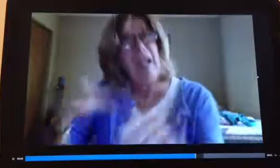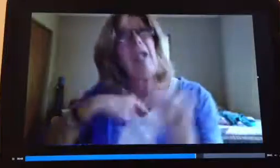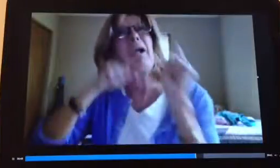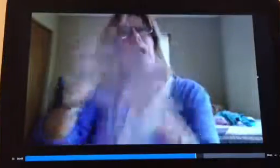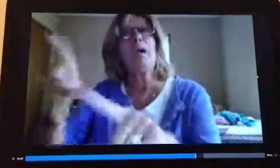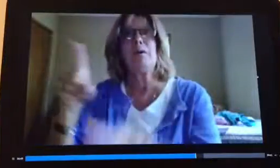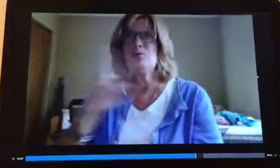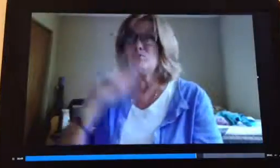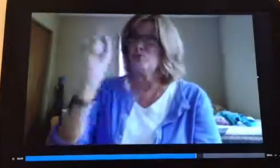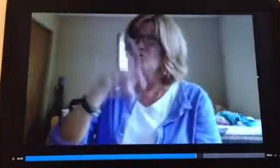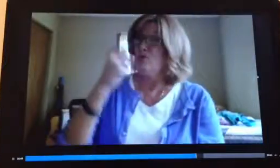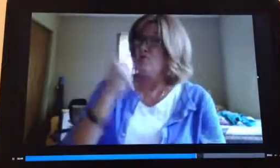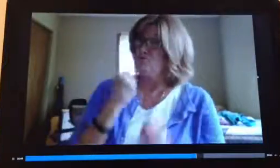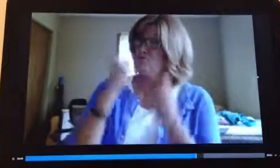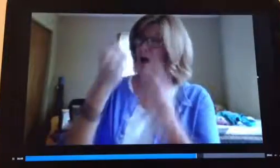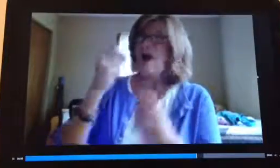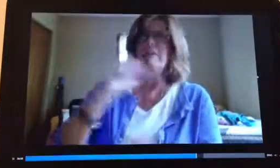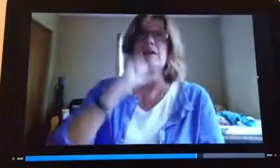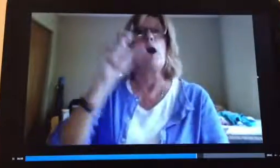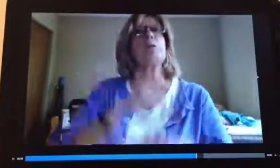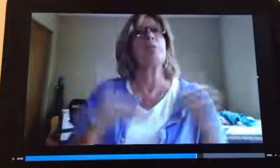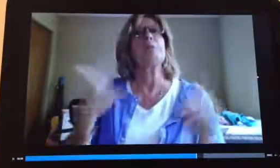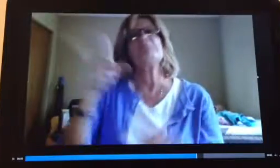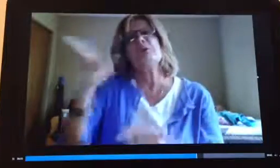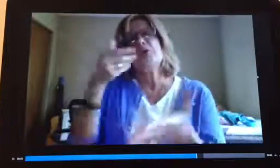please help me with my brakes? It was